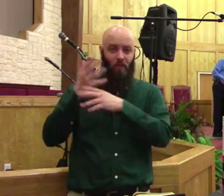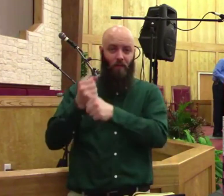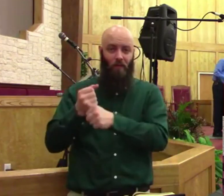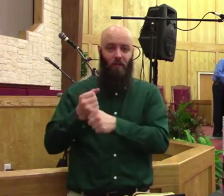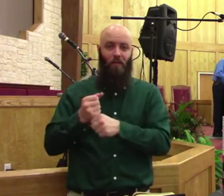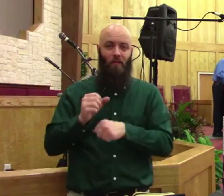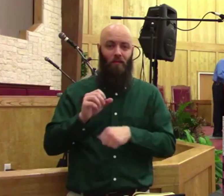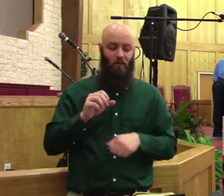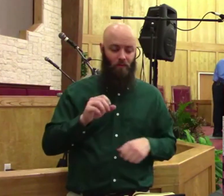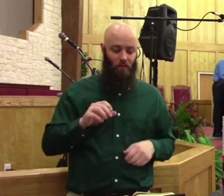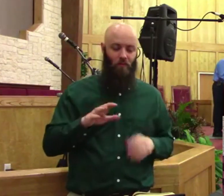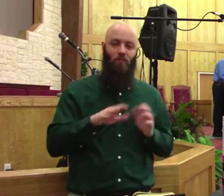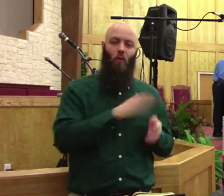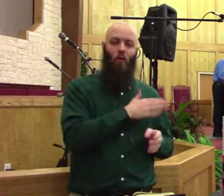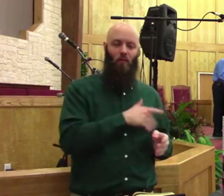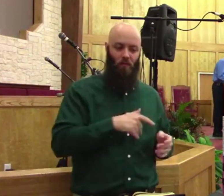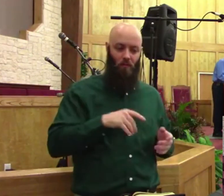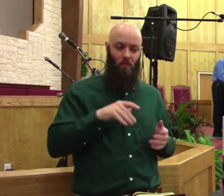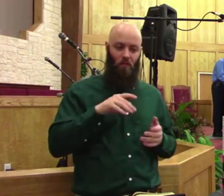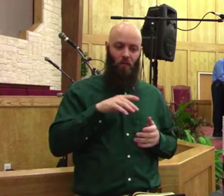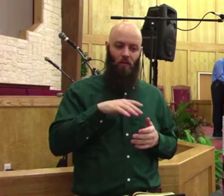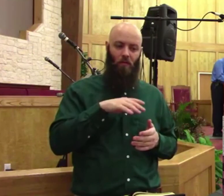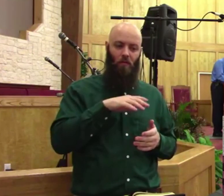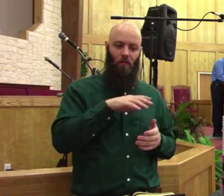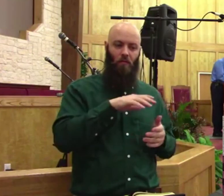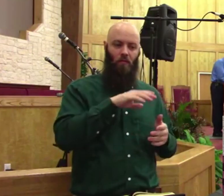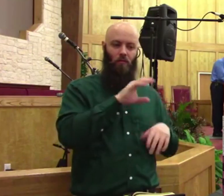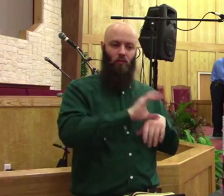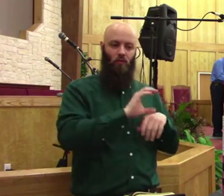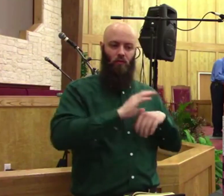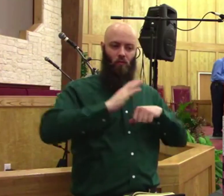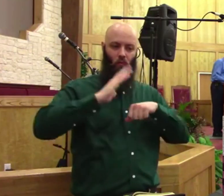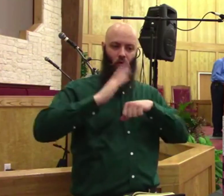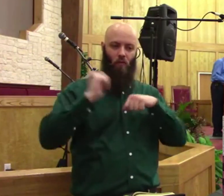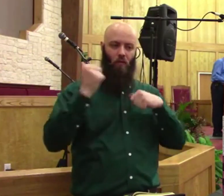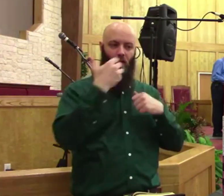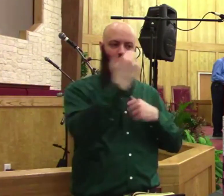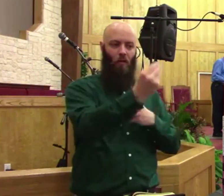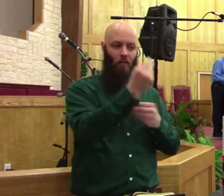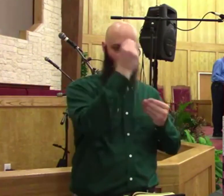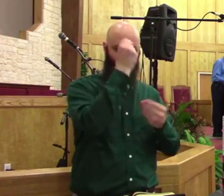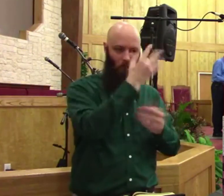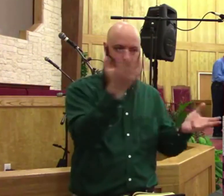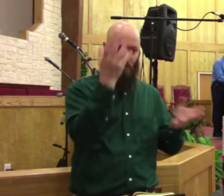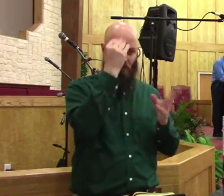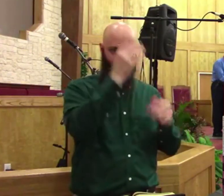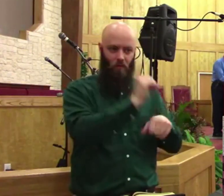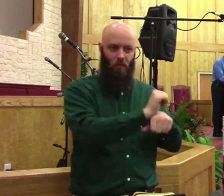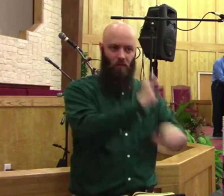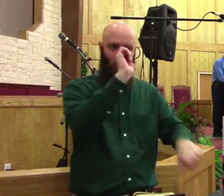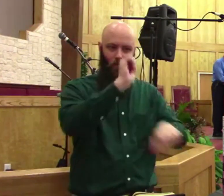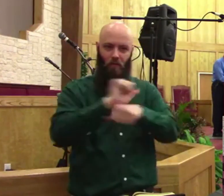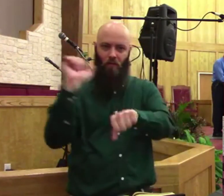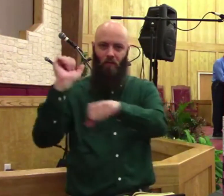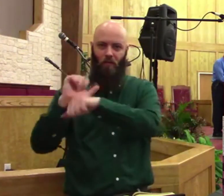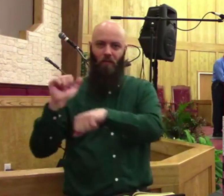go in the power of the Spirit to the lost and deliver the captives and preach good news.